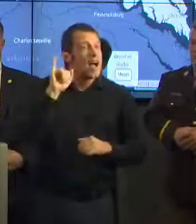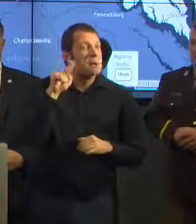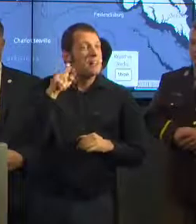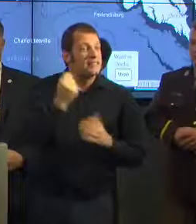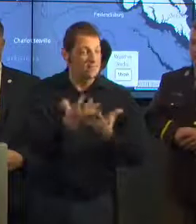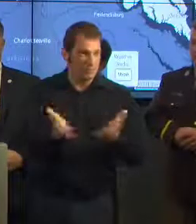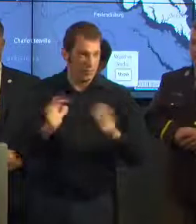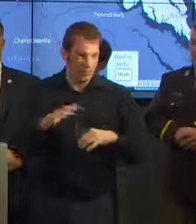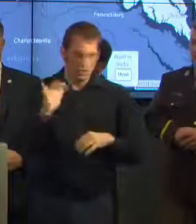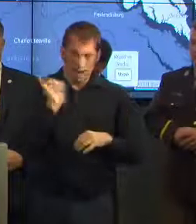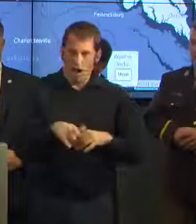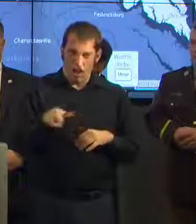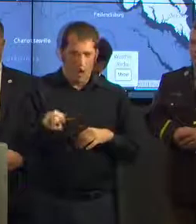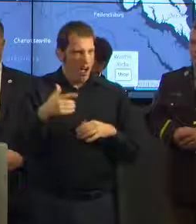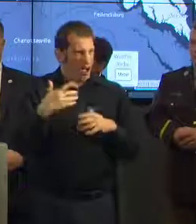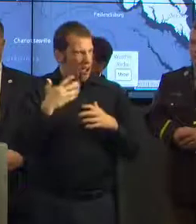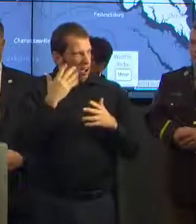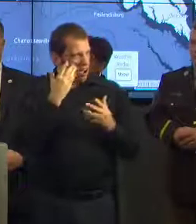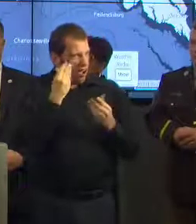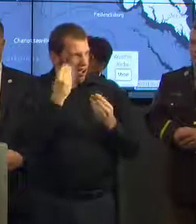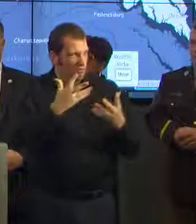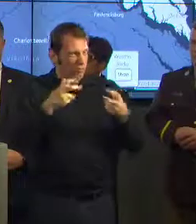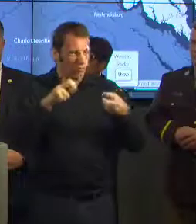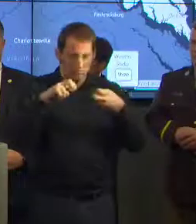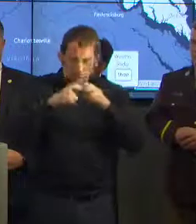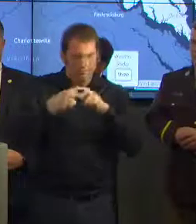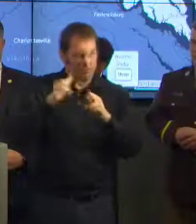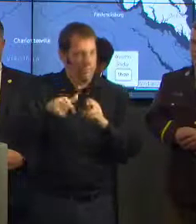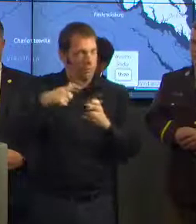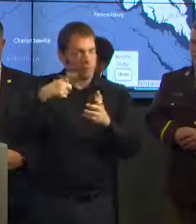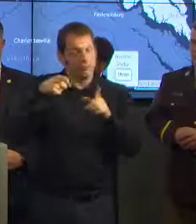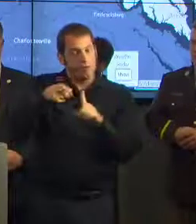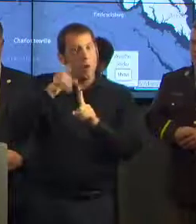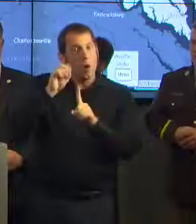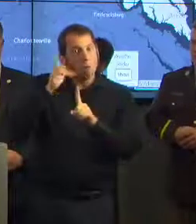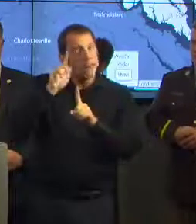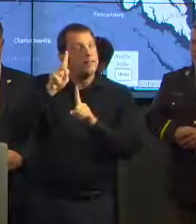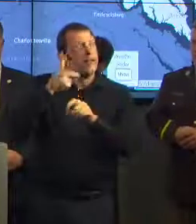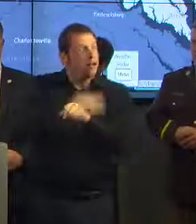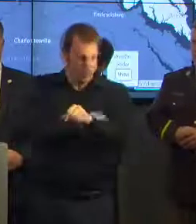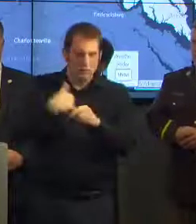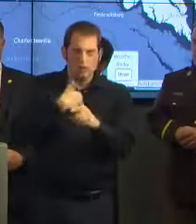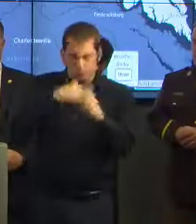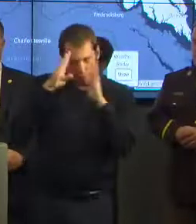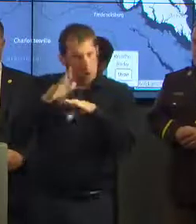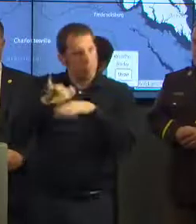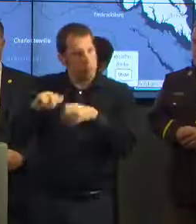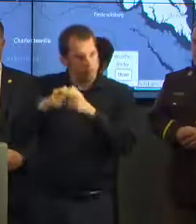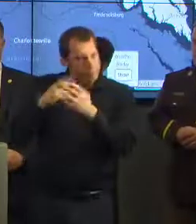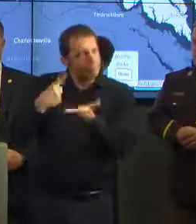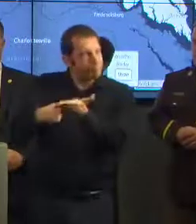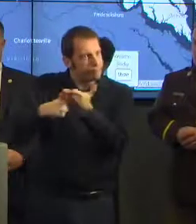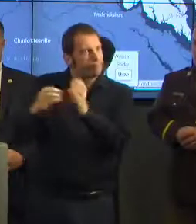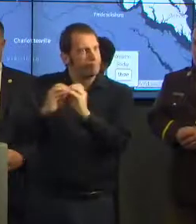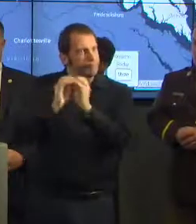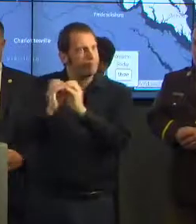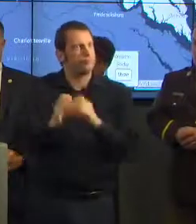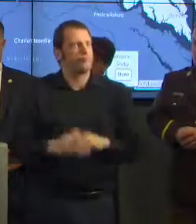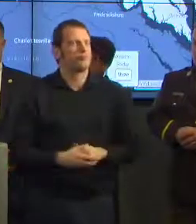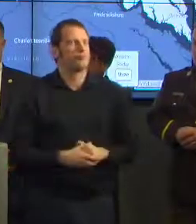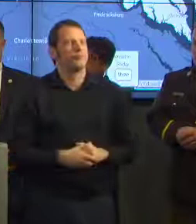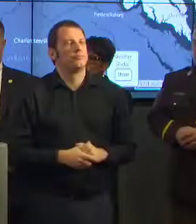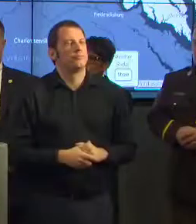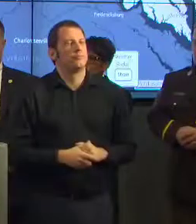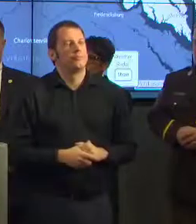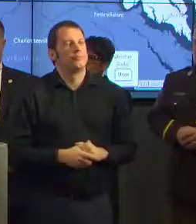and focused on. The reality is that this threat has rapidly escalated with